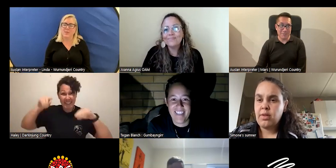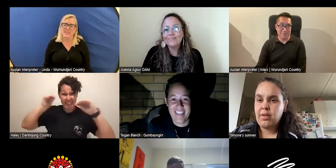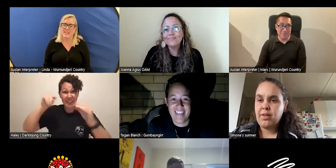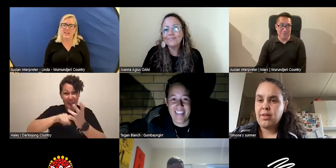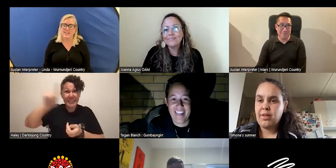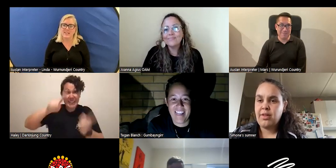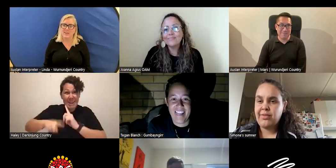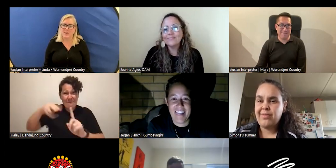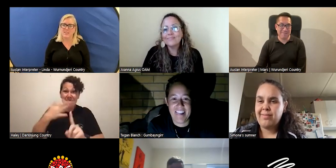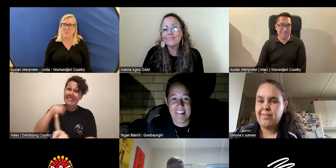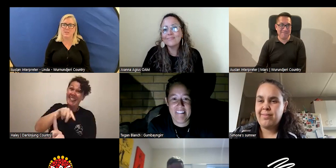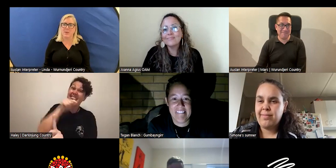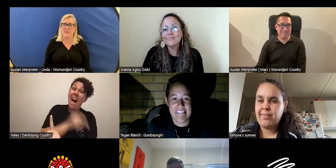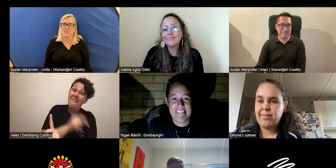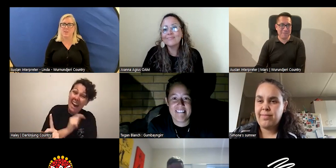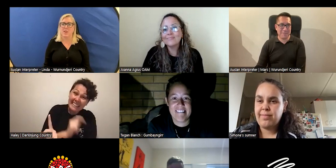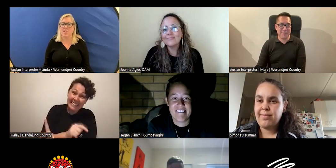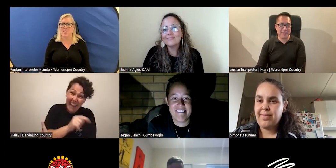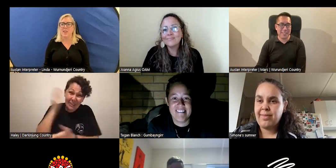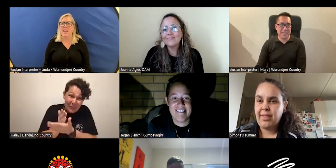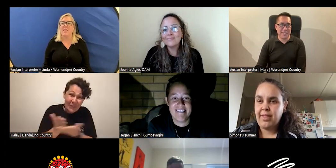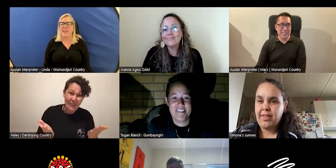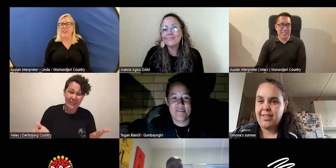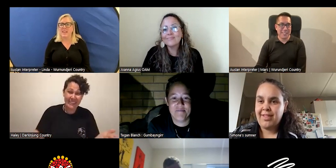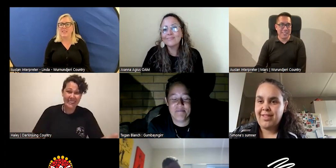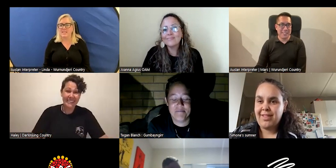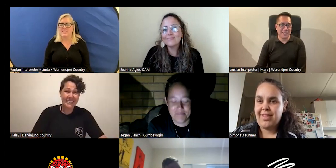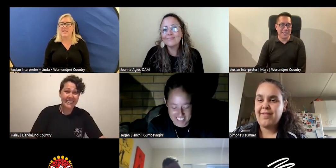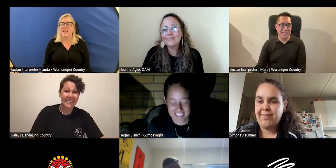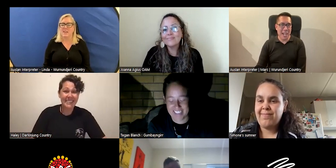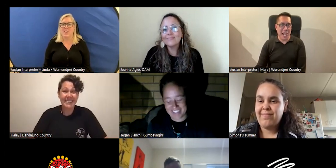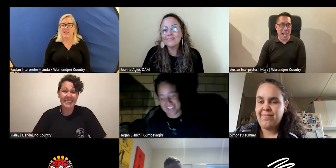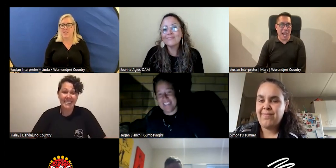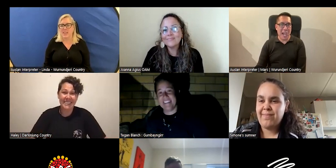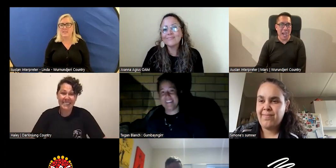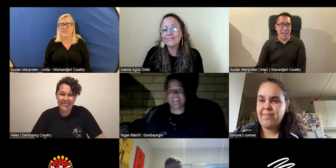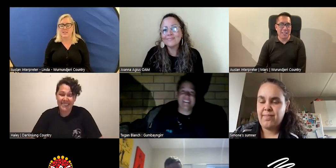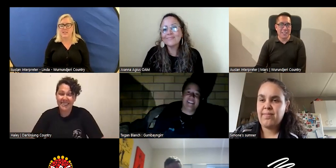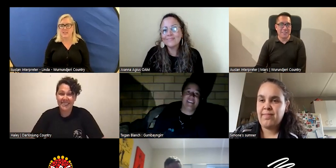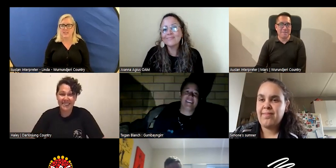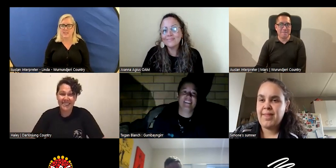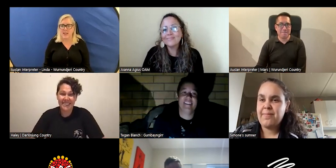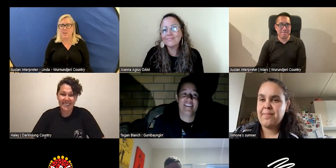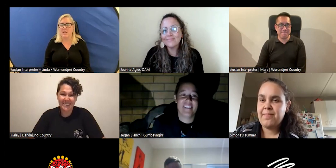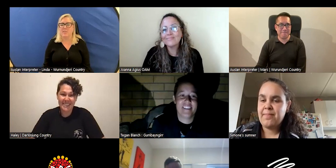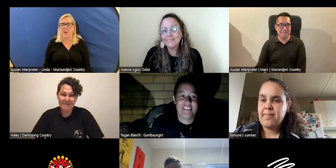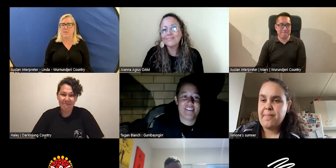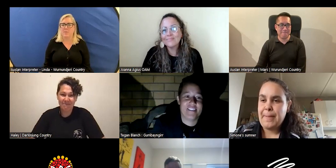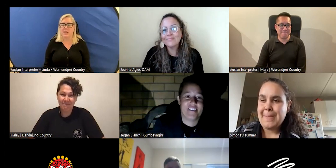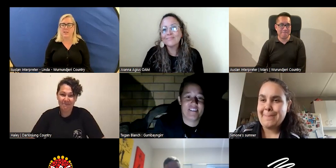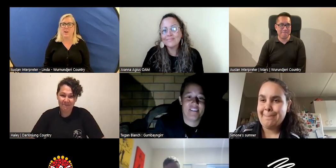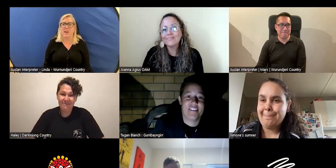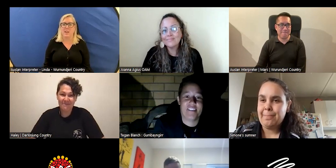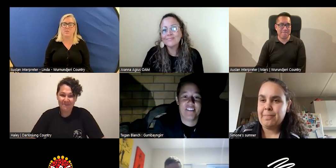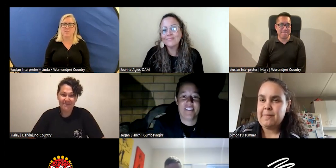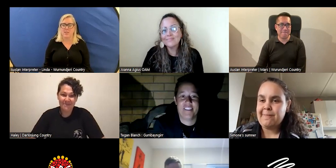right. it's the difference of perspective. They're stuck on this narrative of